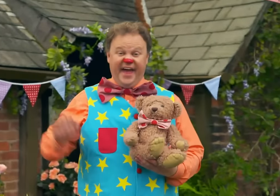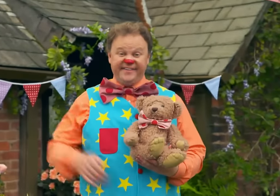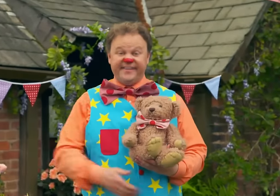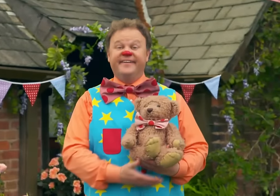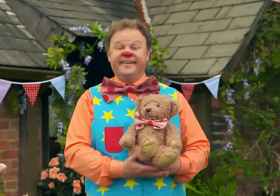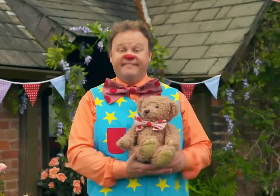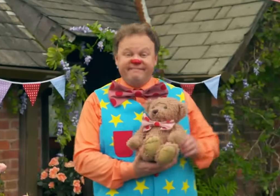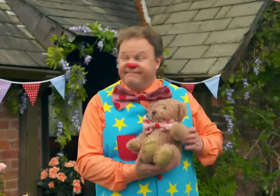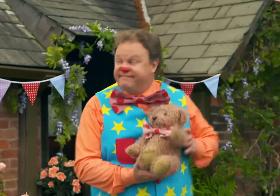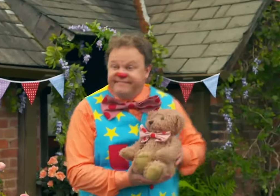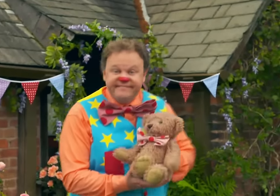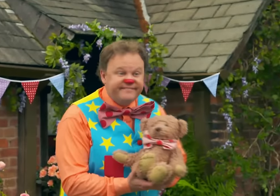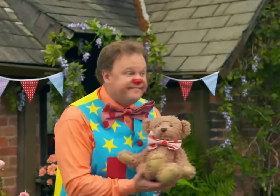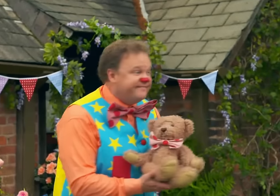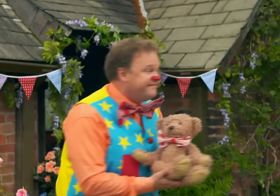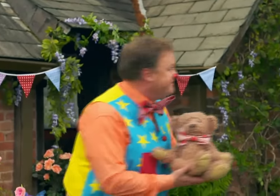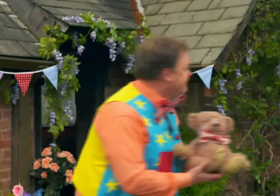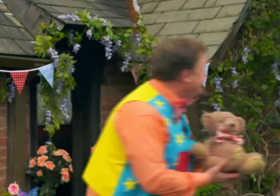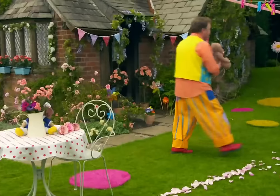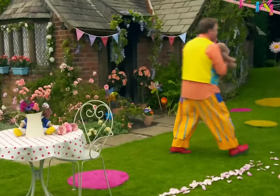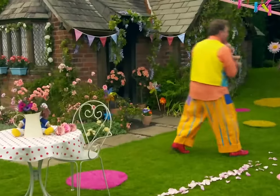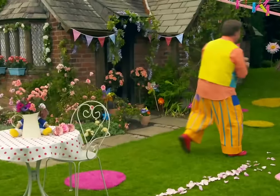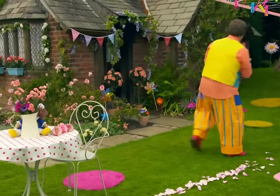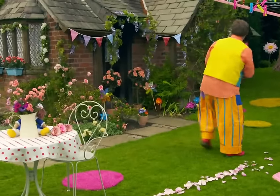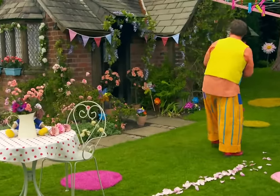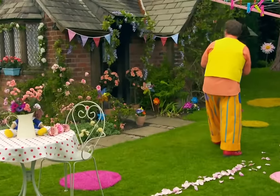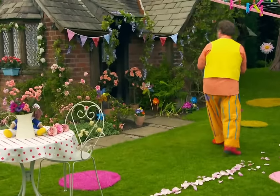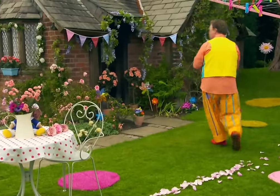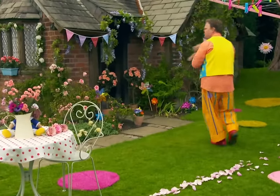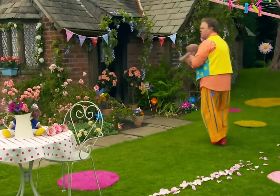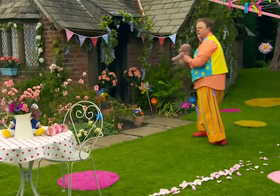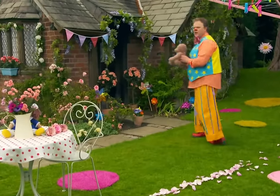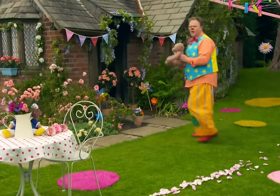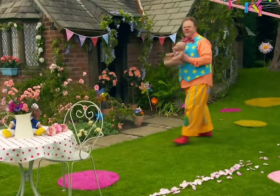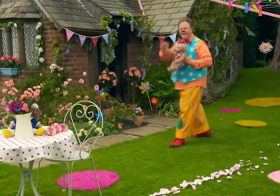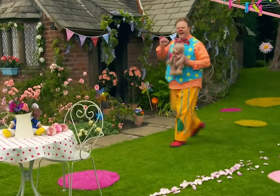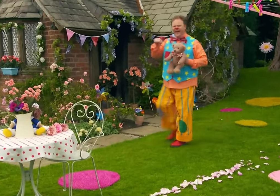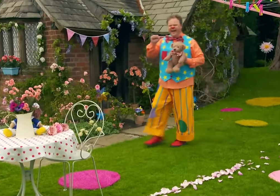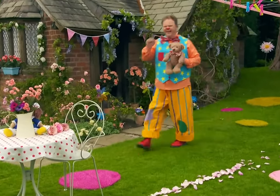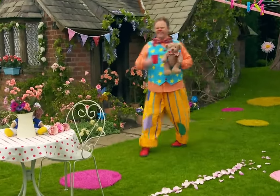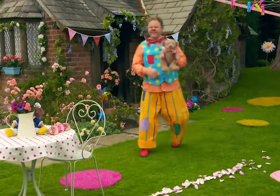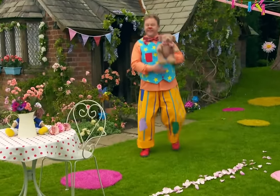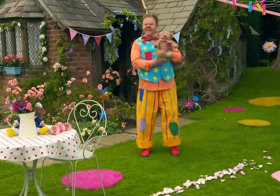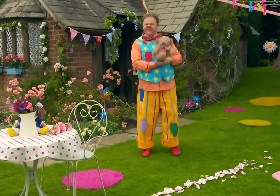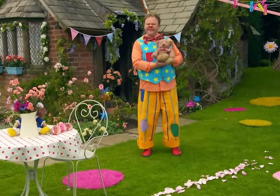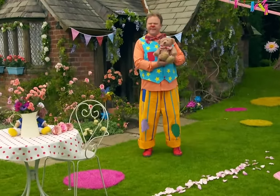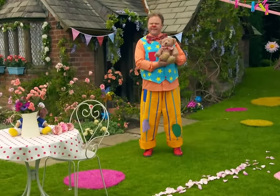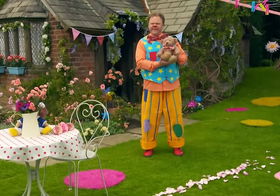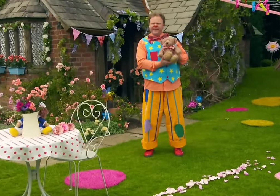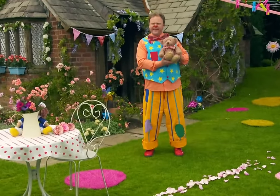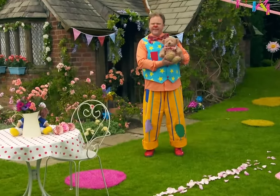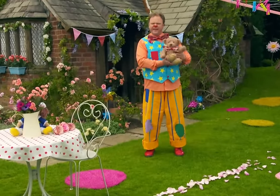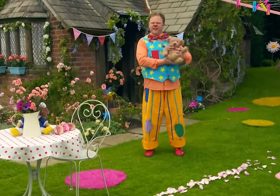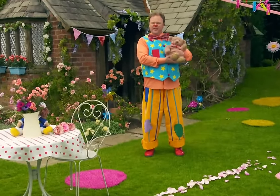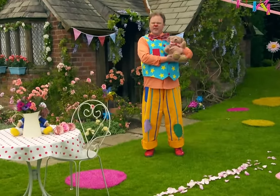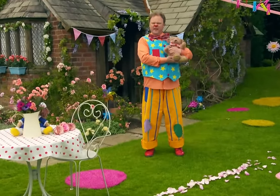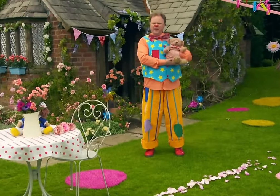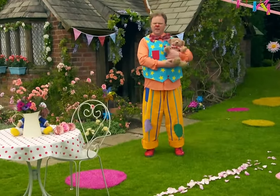yet. Mr. Tumble! What? Mr. Tumble! Yes? What's that on the floor, Mr.